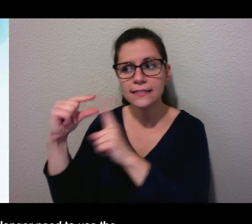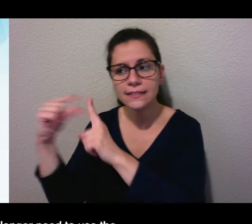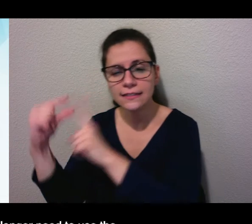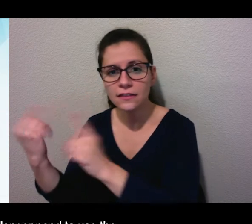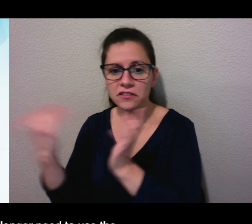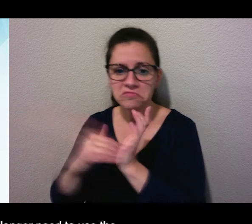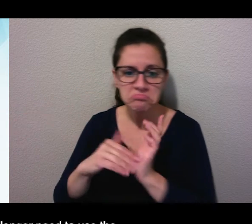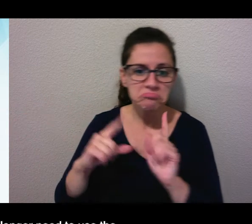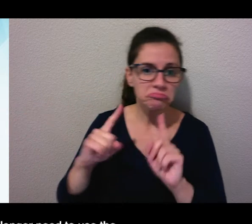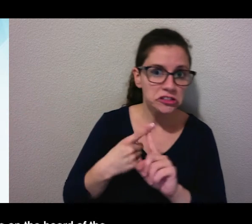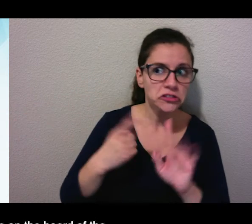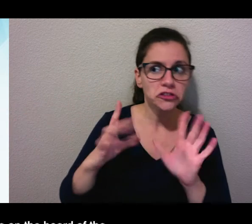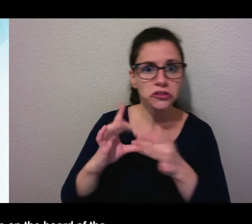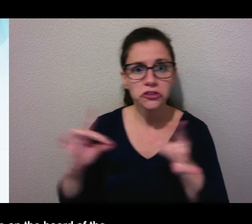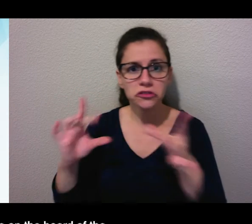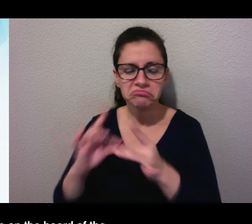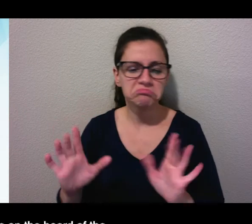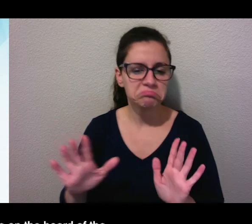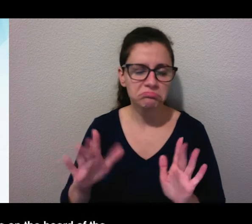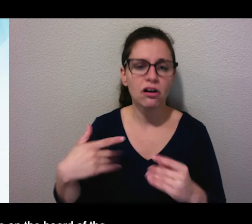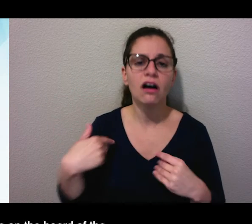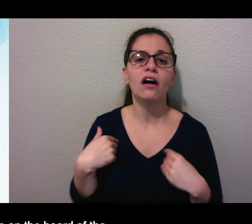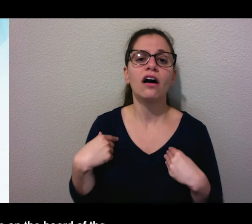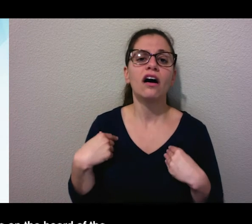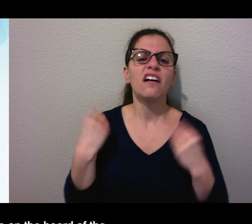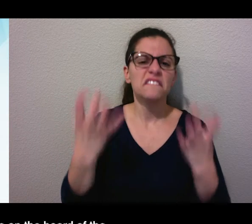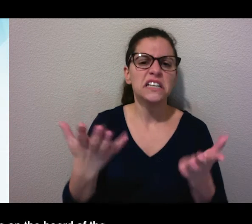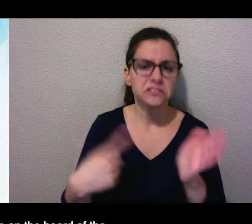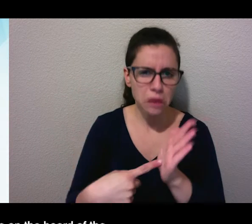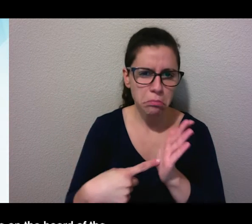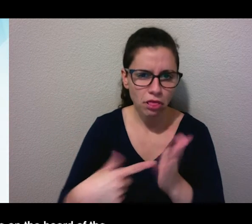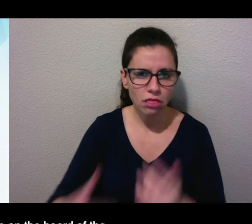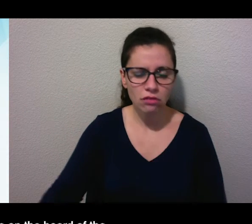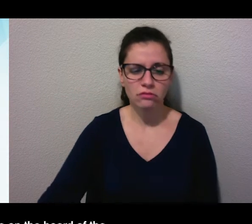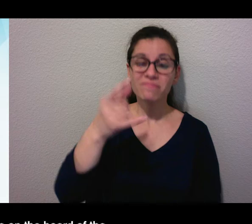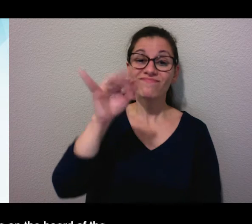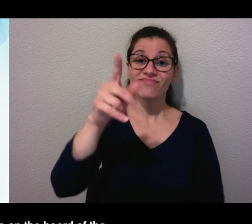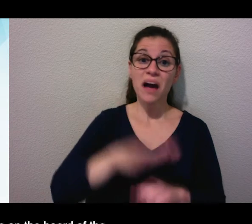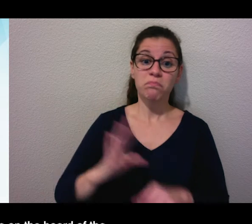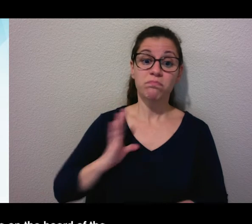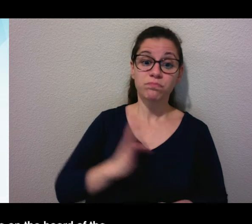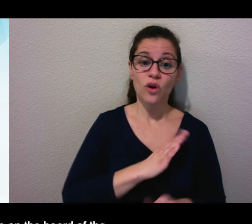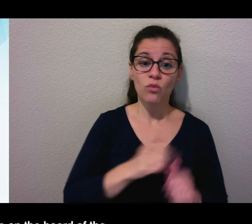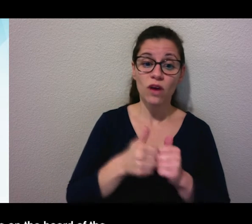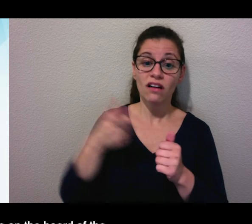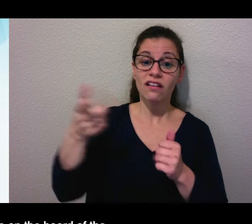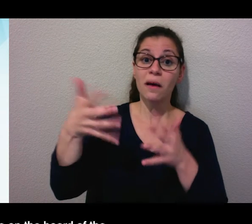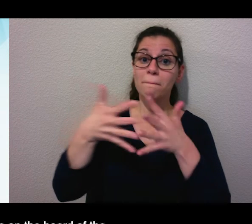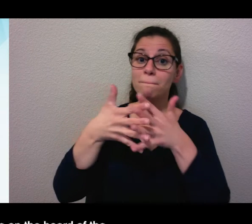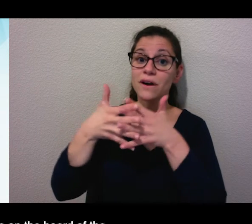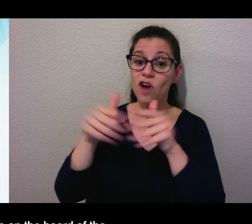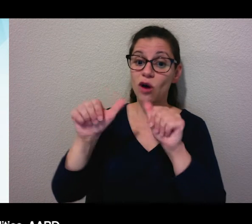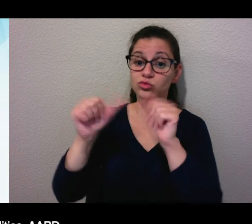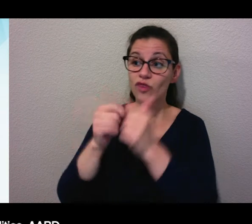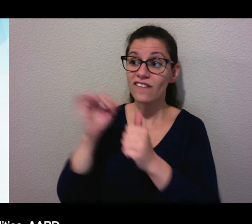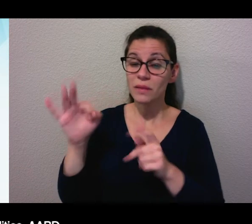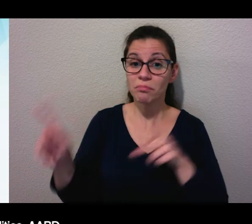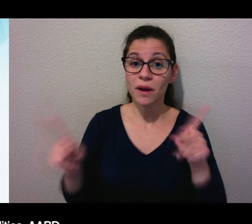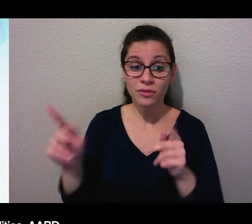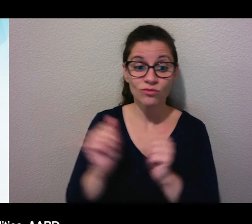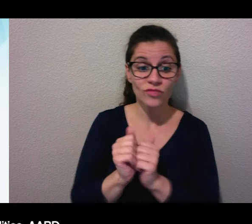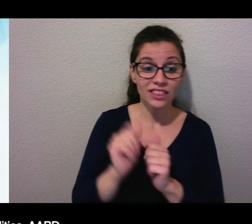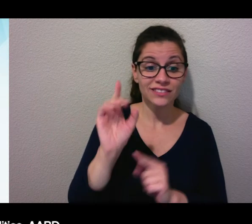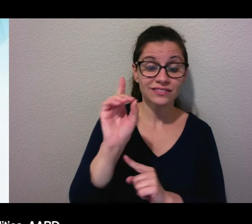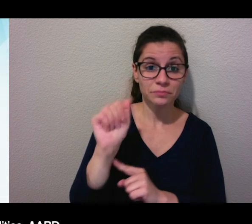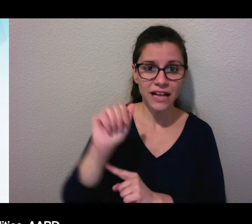words first. So let me give an example of that. If you are on the board of the American Association of